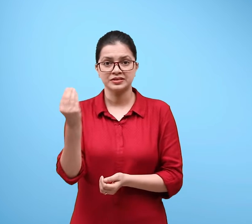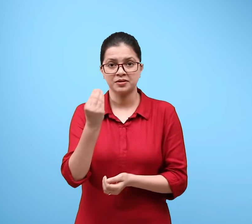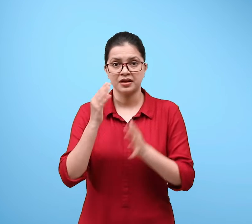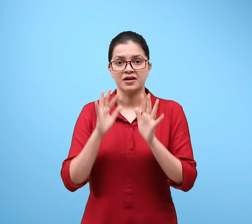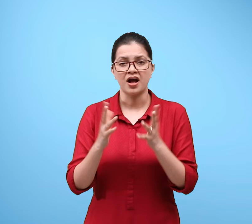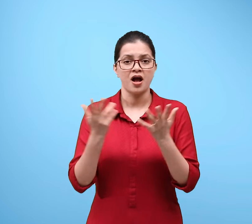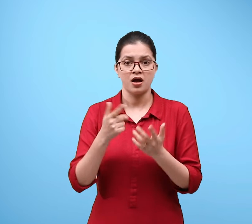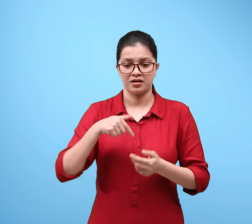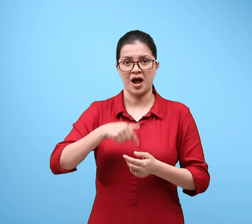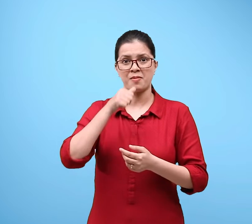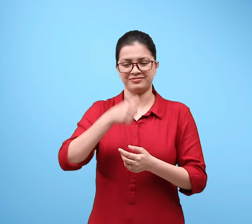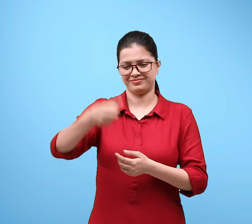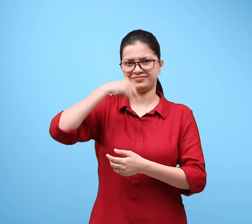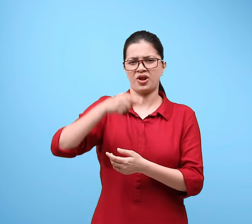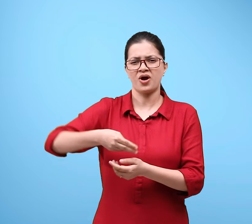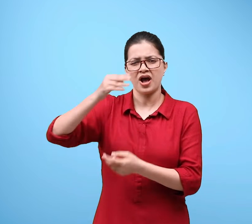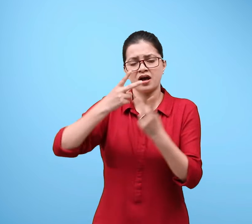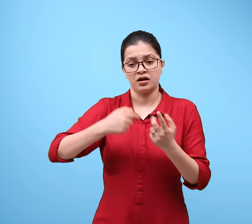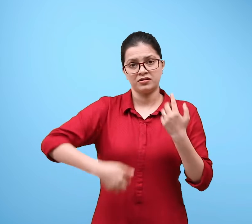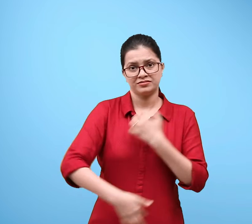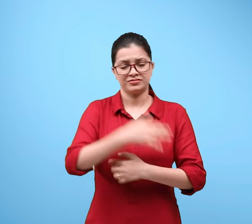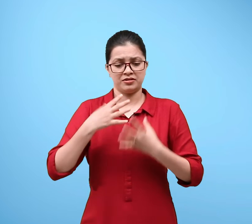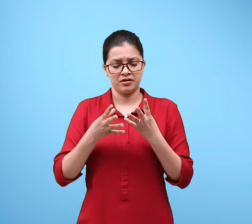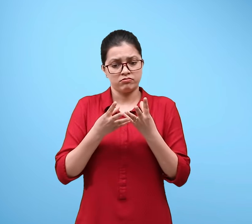Do liquids also dissolve in water?